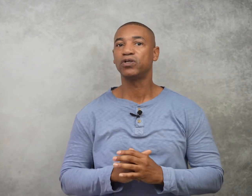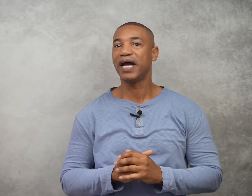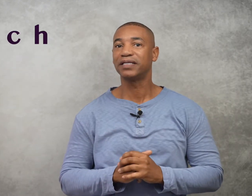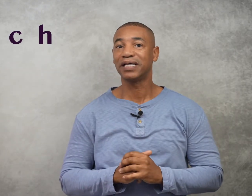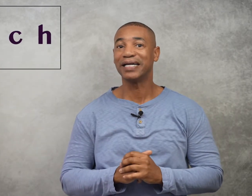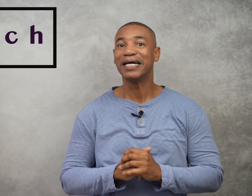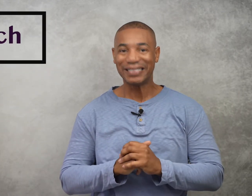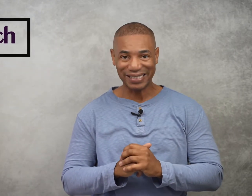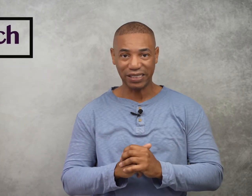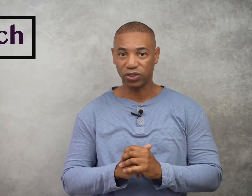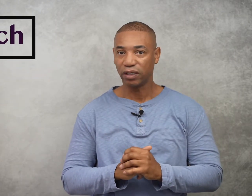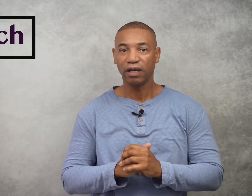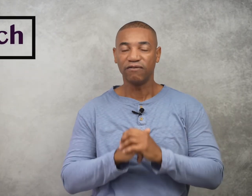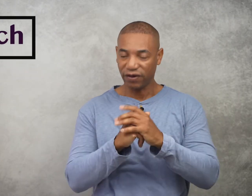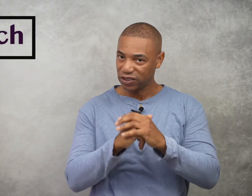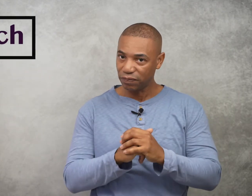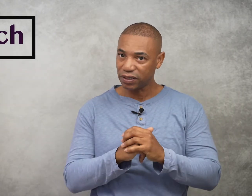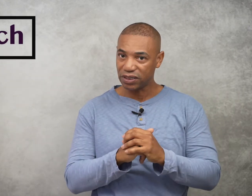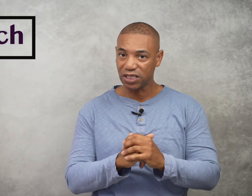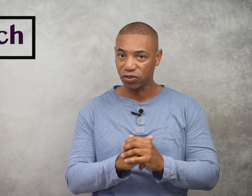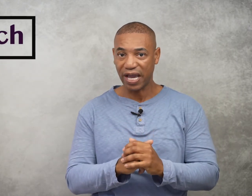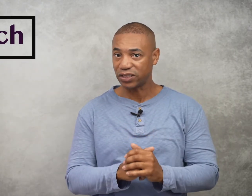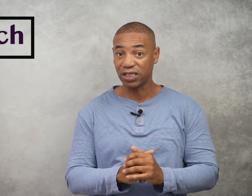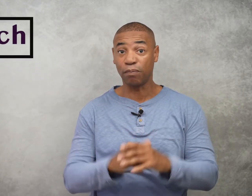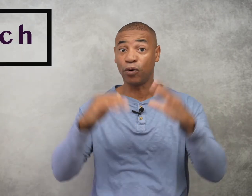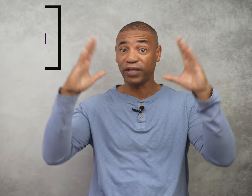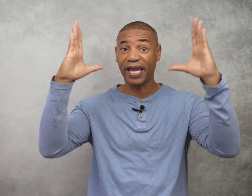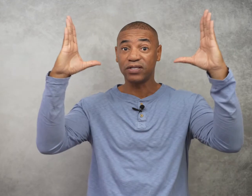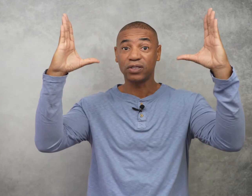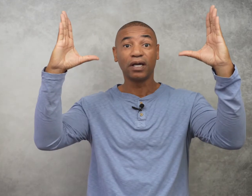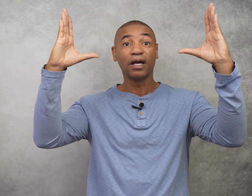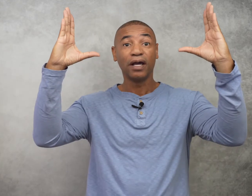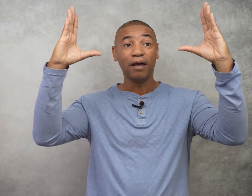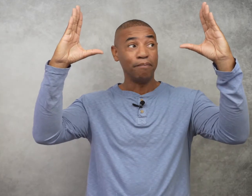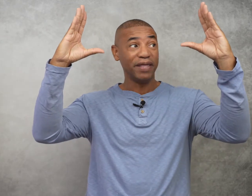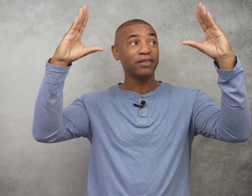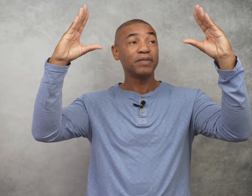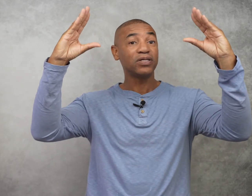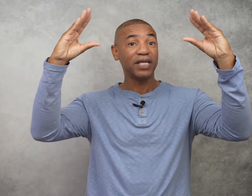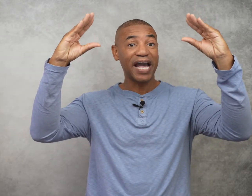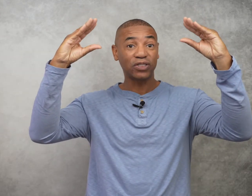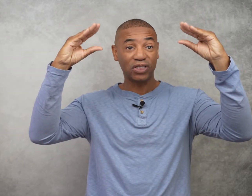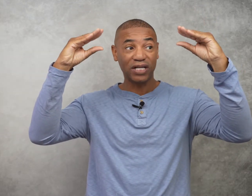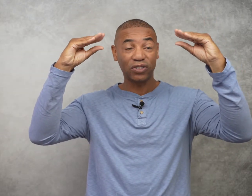to sign teach. Very similar to teacher, you actually take both hands, Bend them until they actually touch the